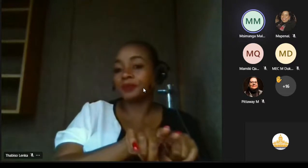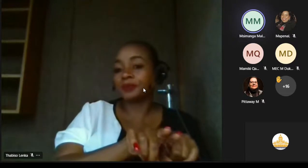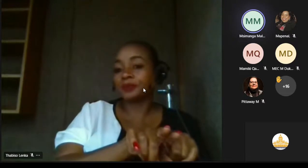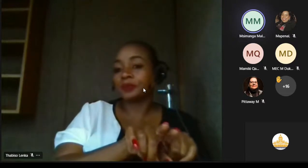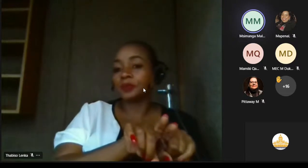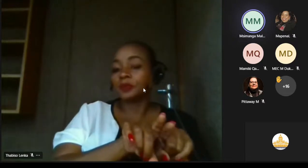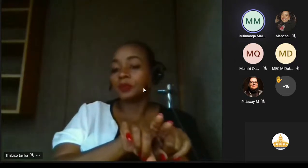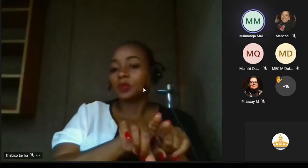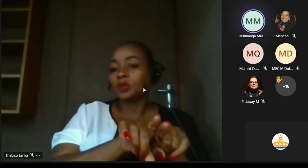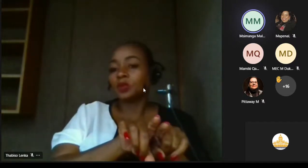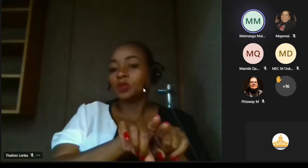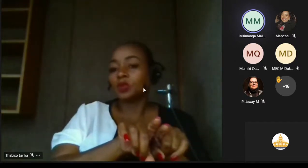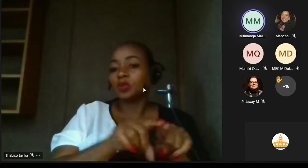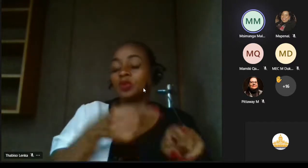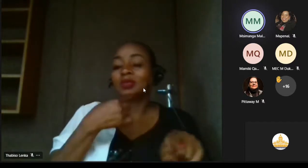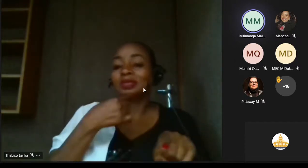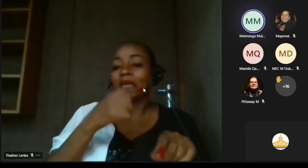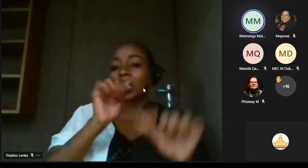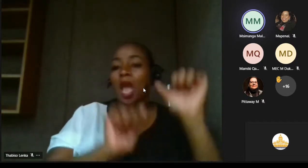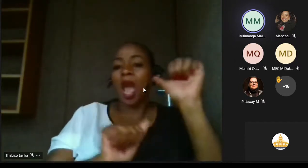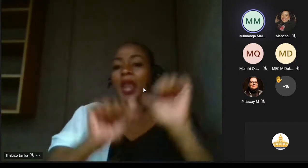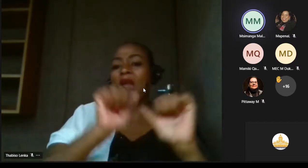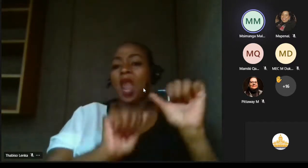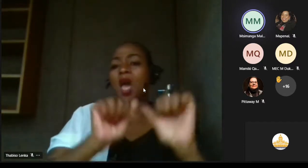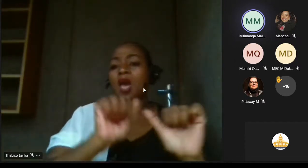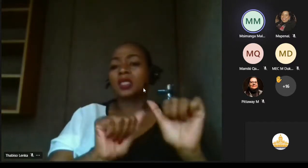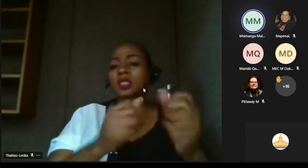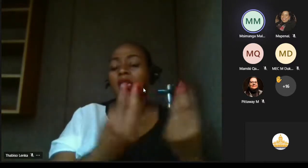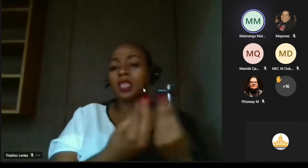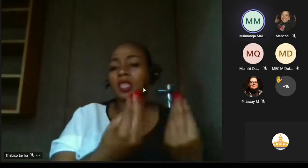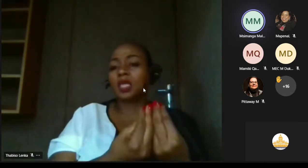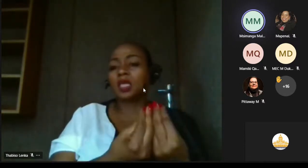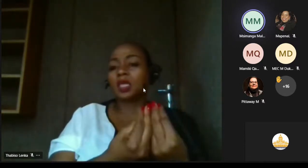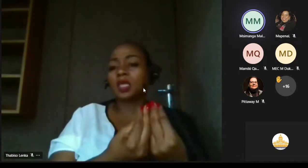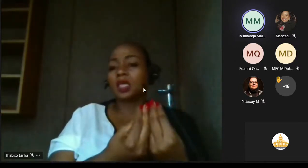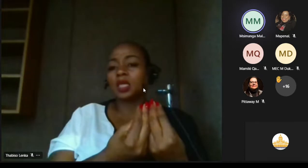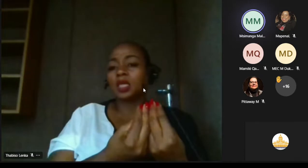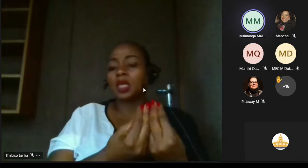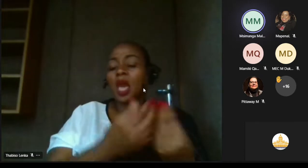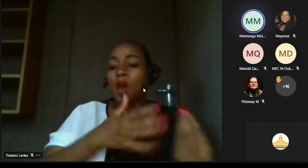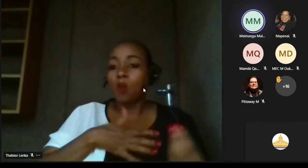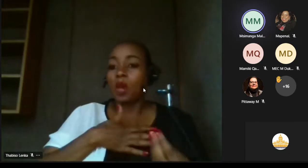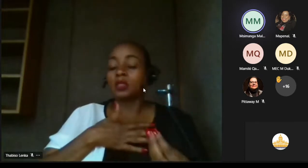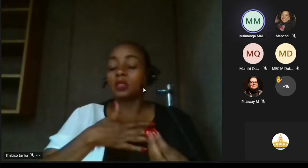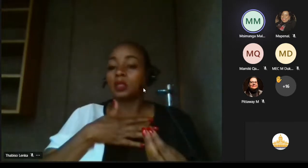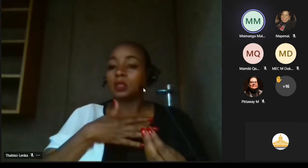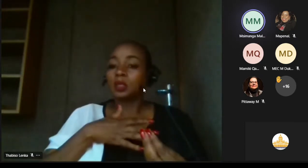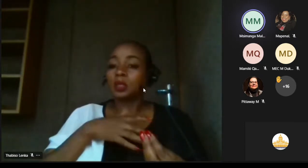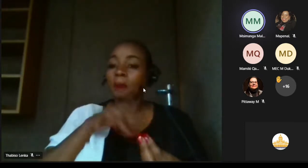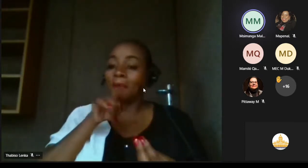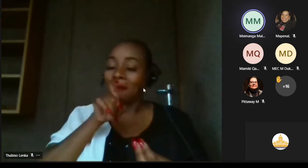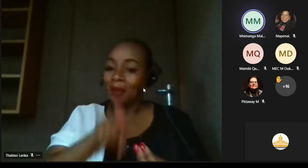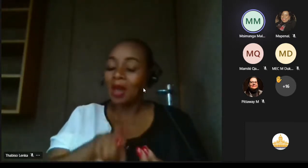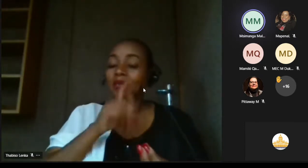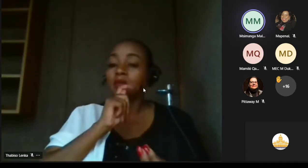economic analyst o analyze di figure ha bui contribution ya province ke eng ho etsa bonnete ba